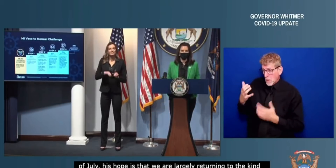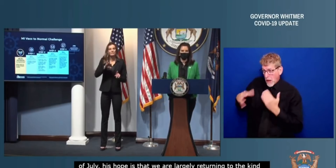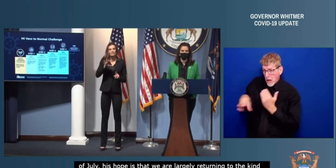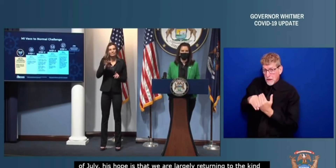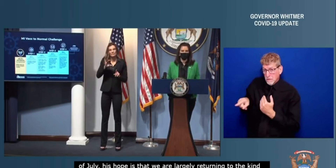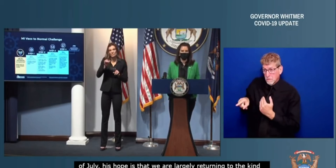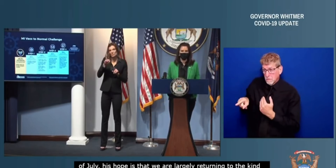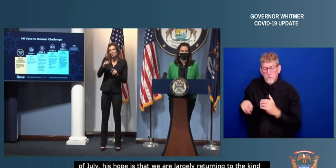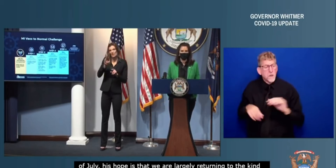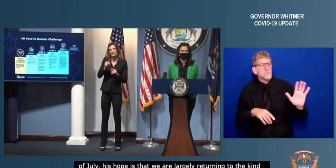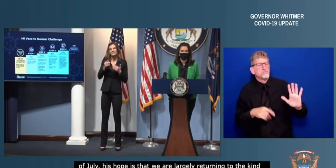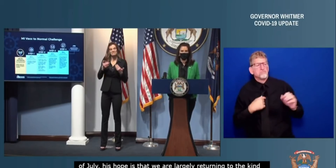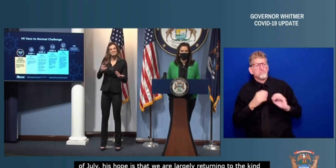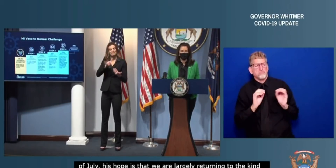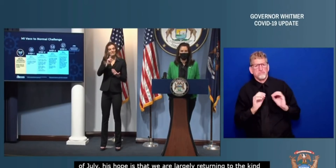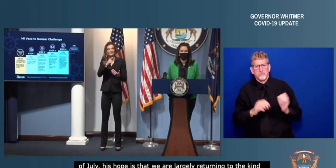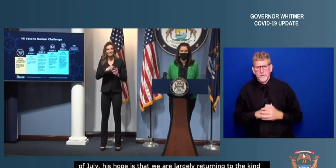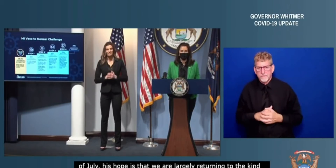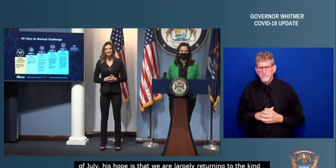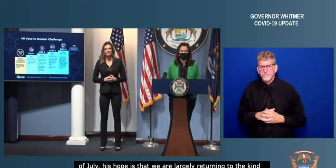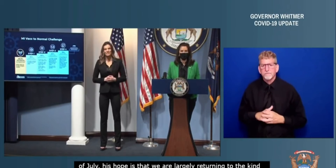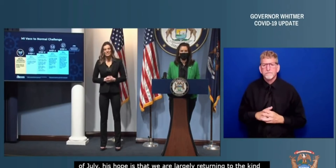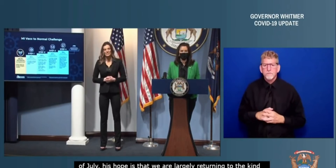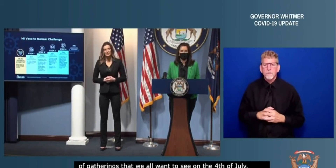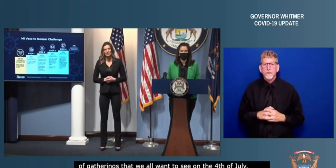Jonathan Ustain.